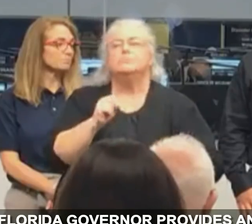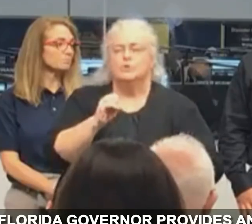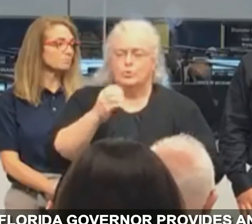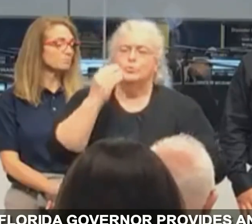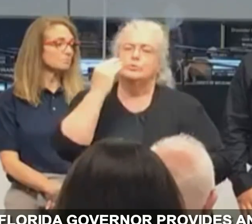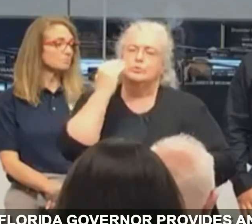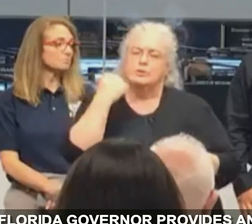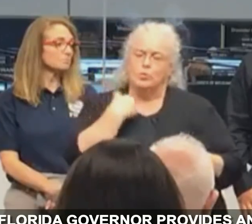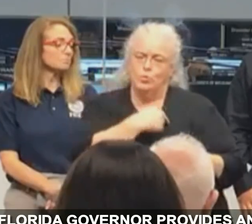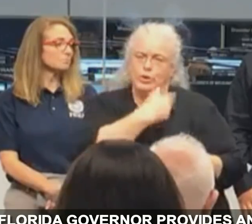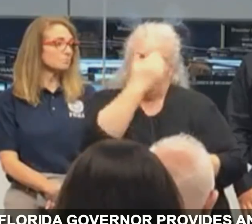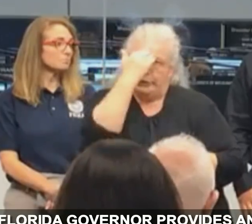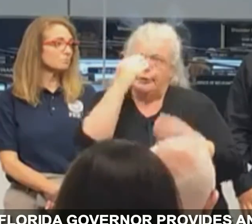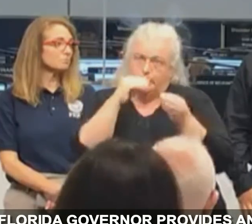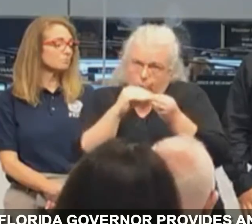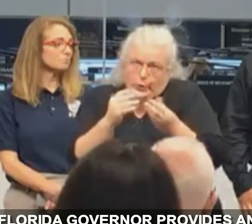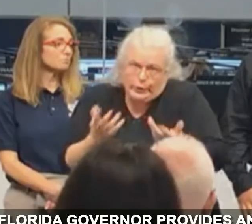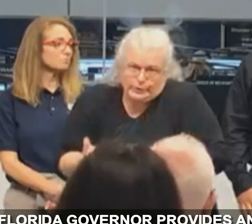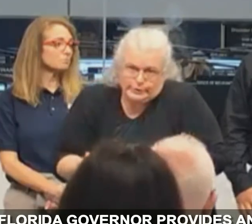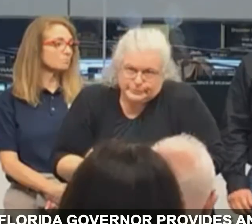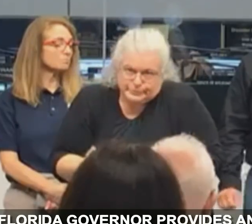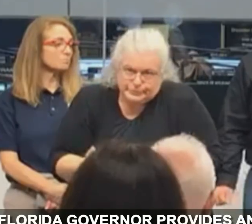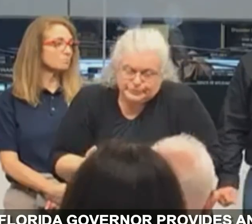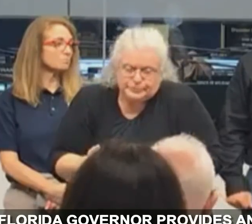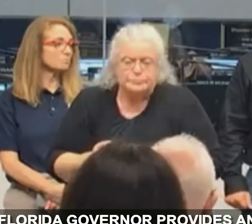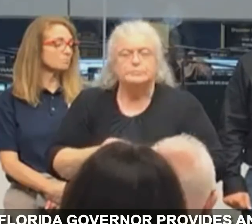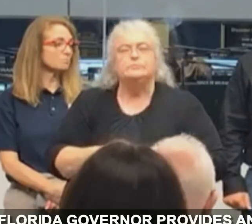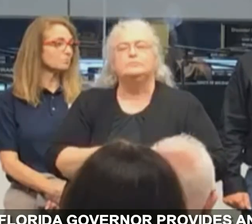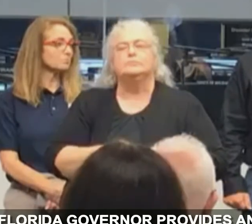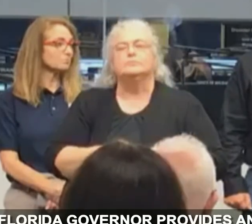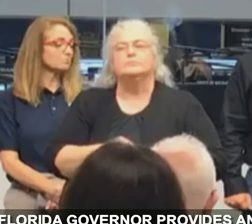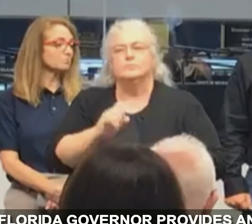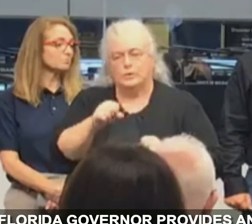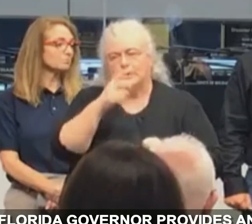table and the preparations you can take off the table. But at the end of the day, there's still